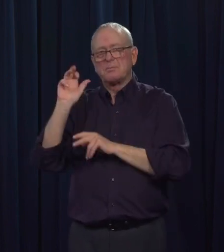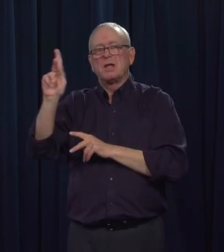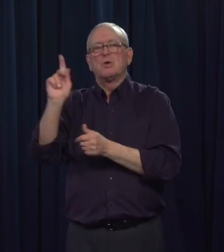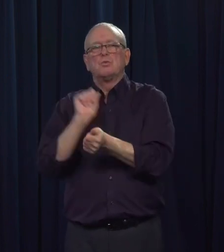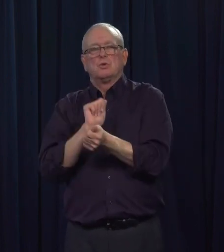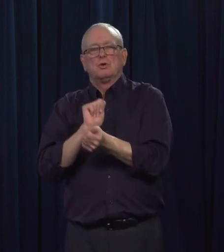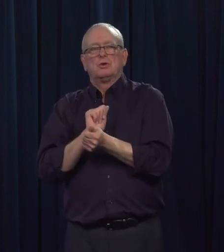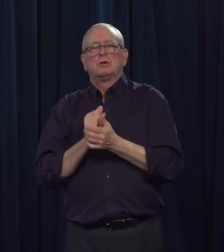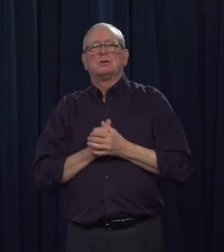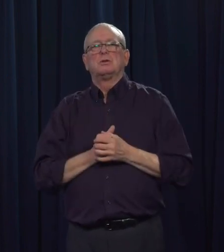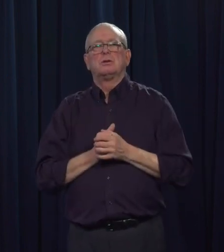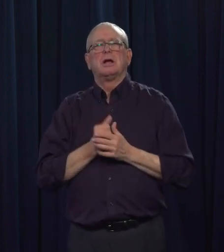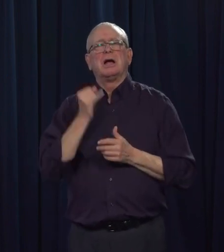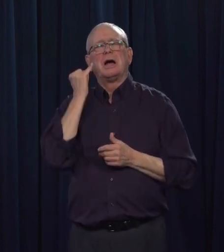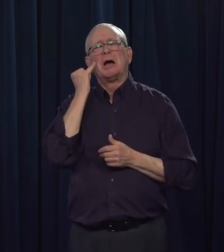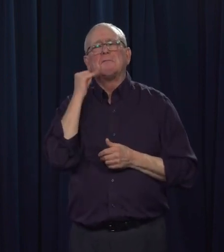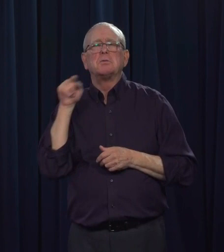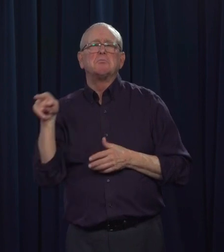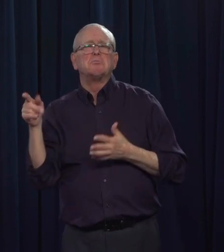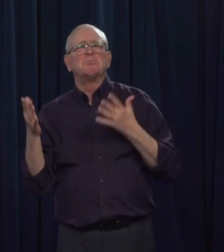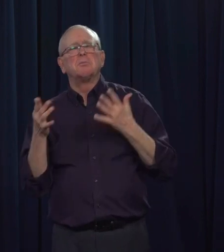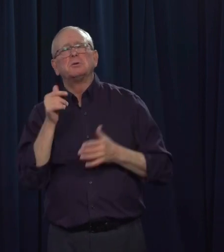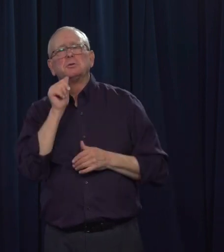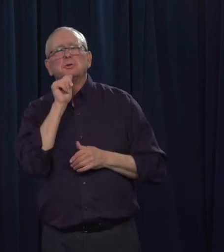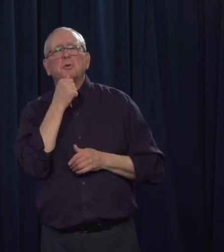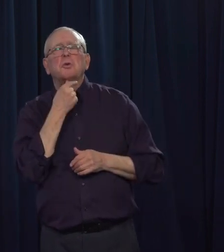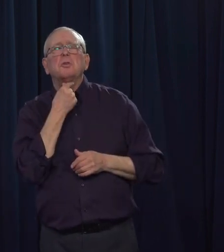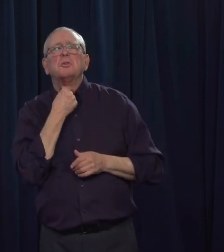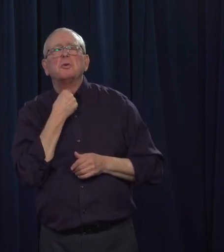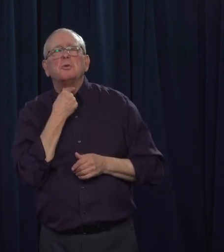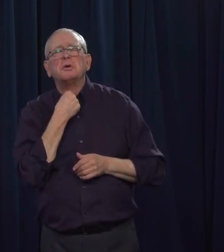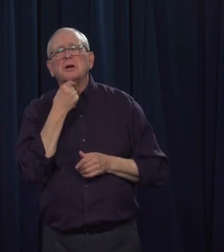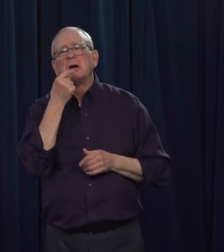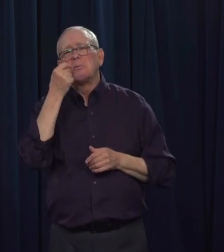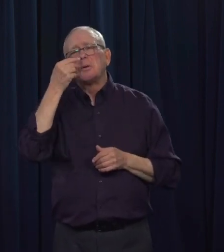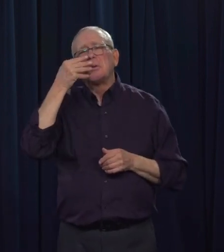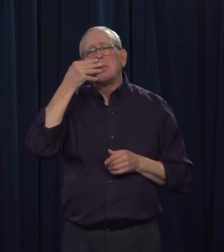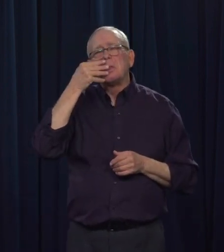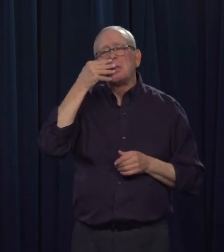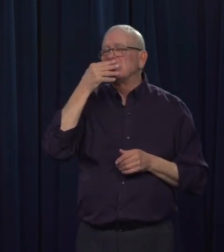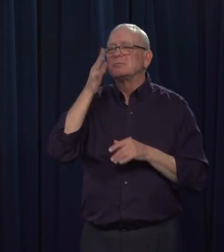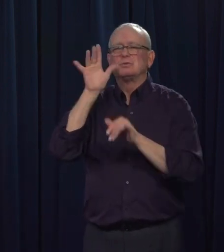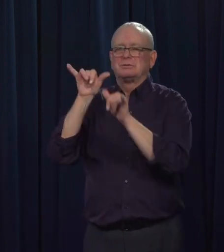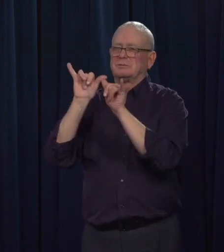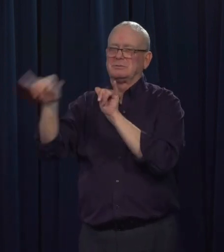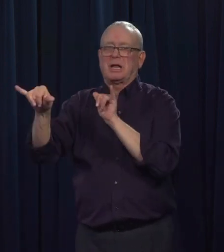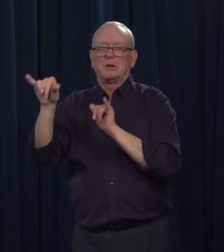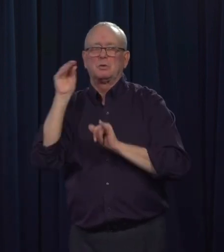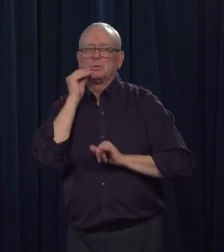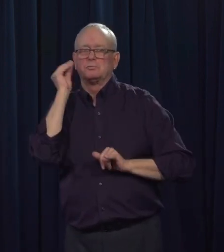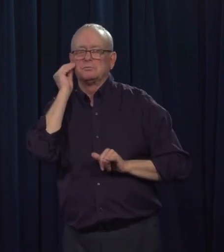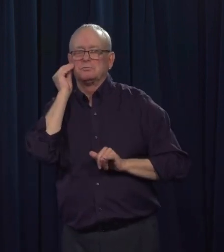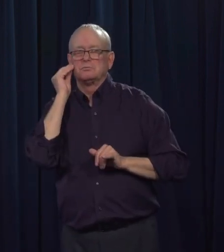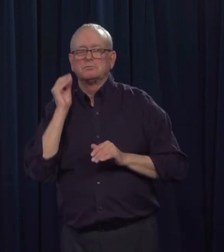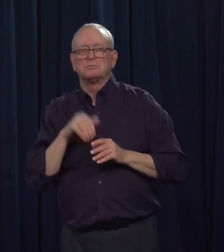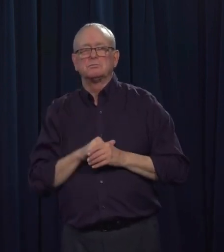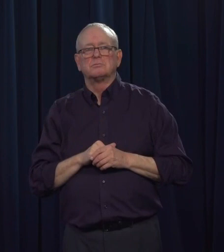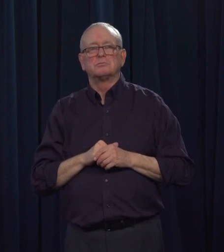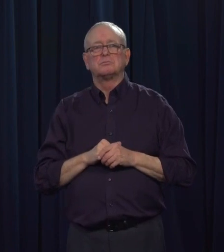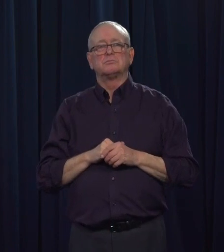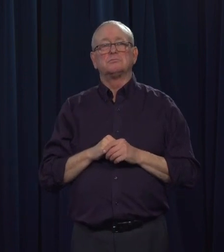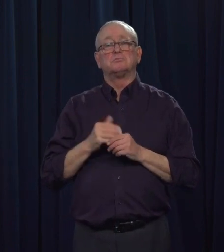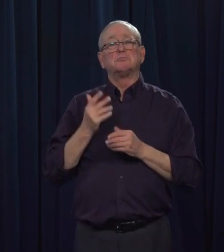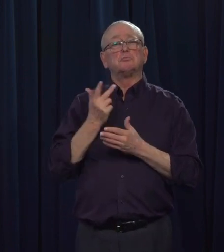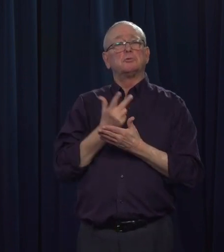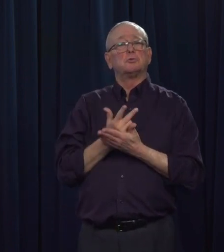nose, which might previously, say 3 weeks ago, we would maybe not have considered those to be at risk based on the information that was reported from